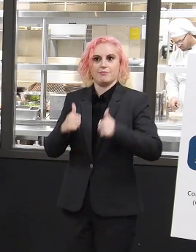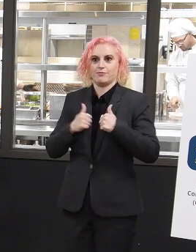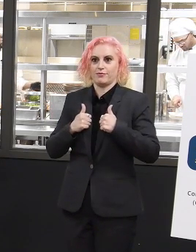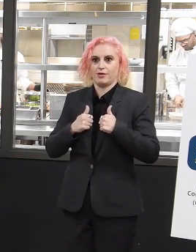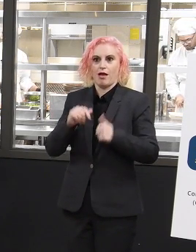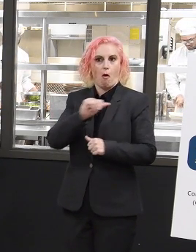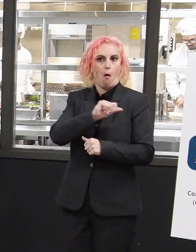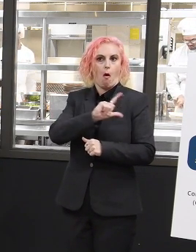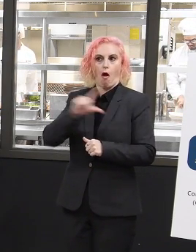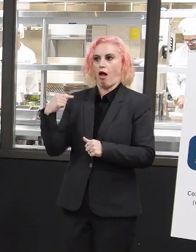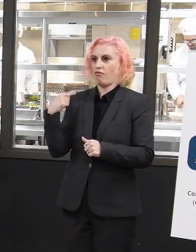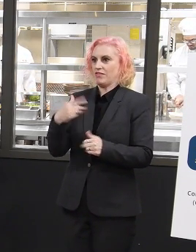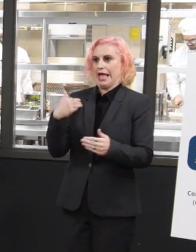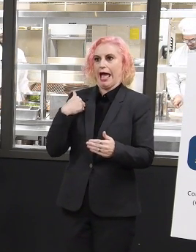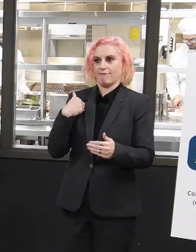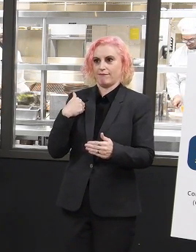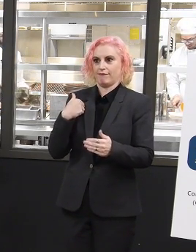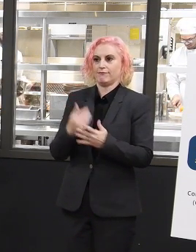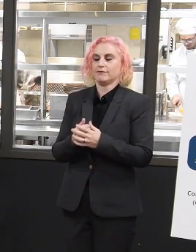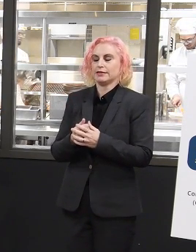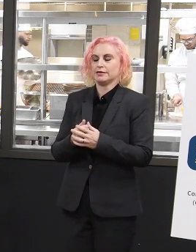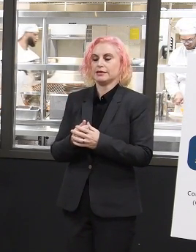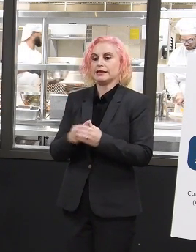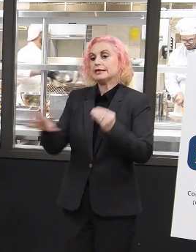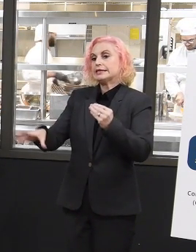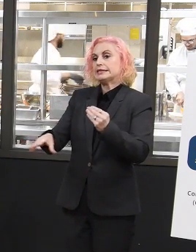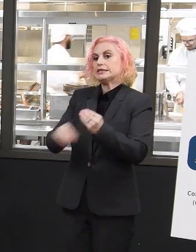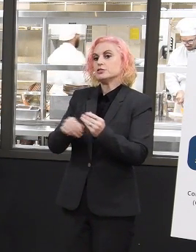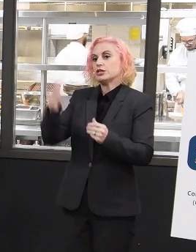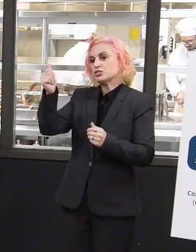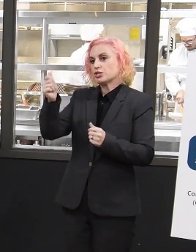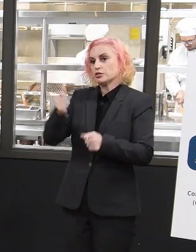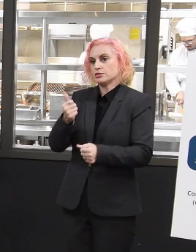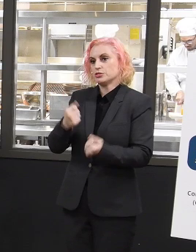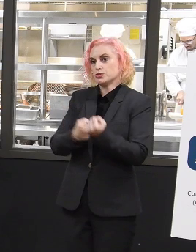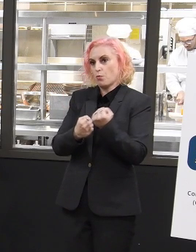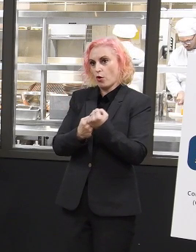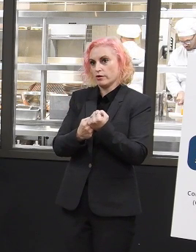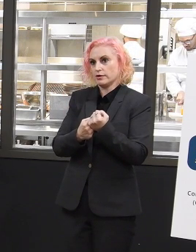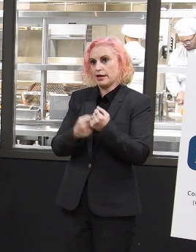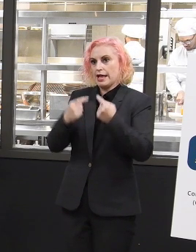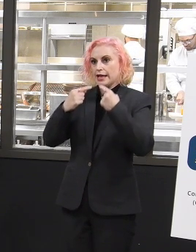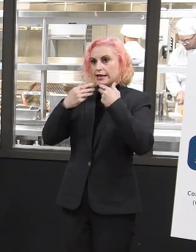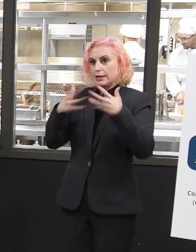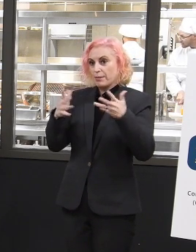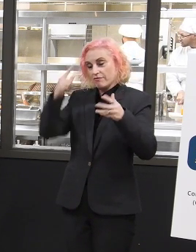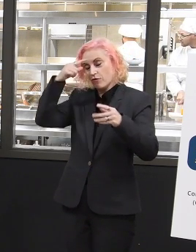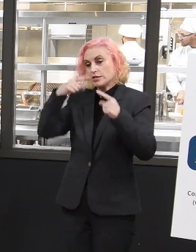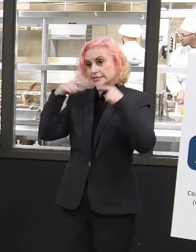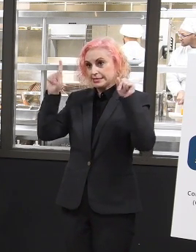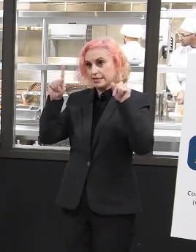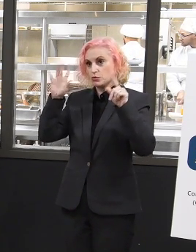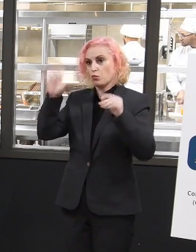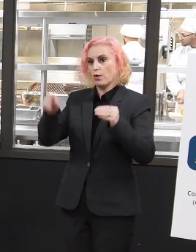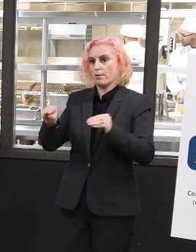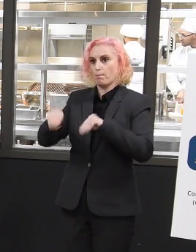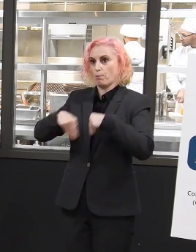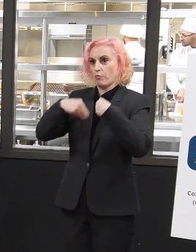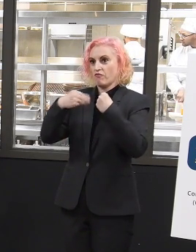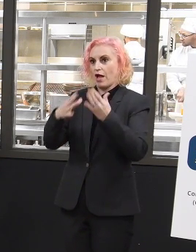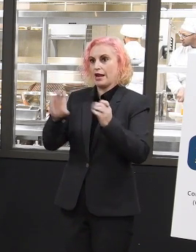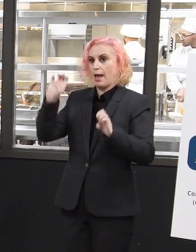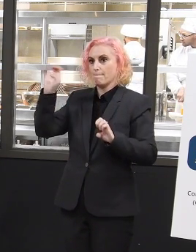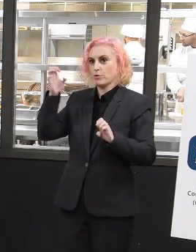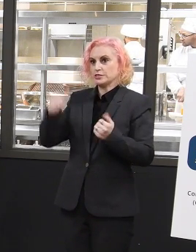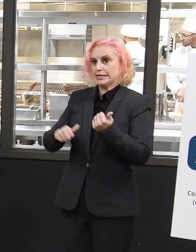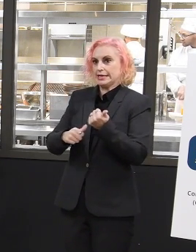have had to deal with it. In addition to scholarship support, Complete for Success will also provide emergency assistance